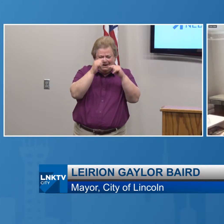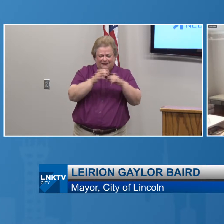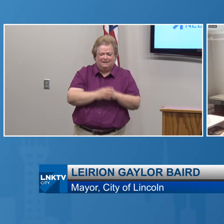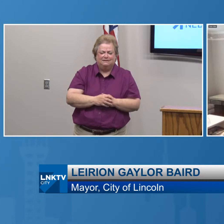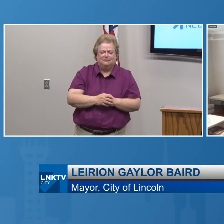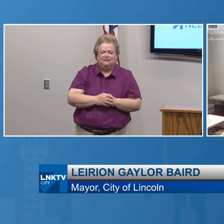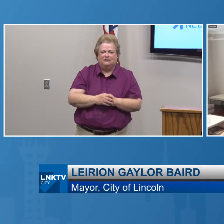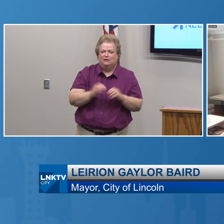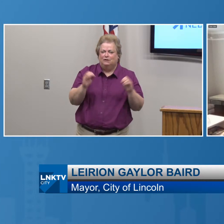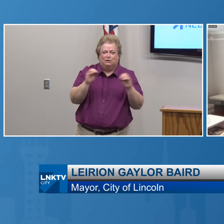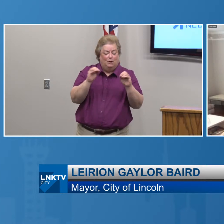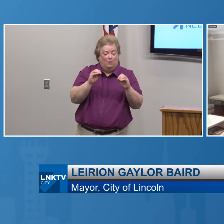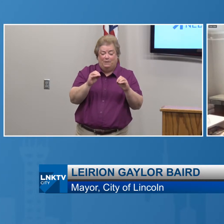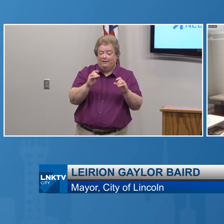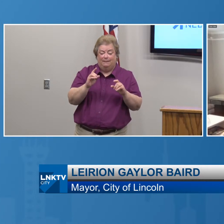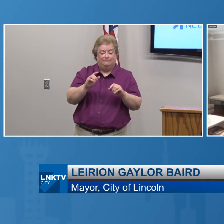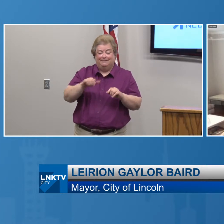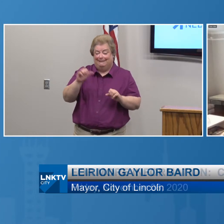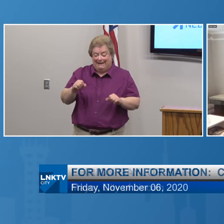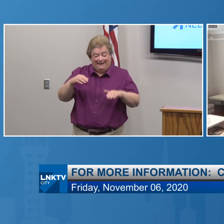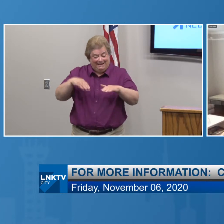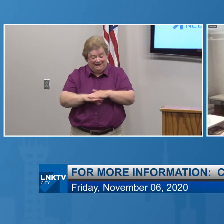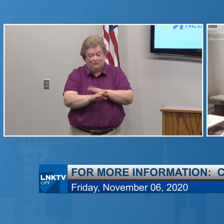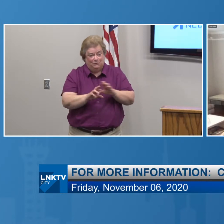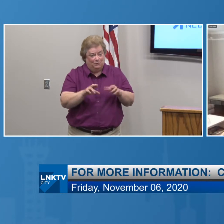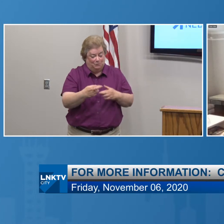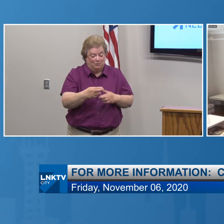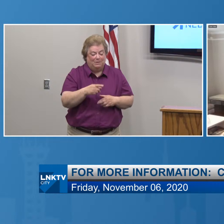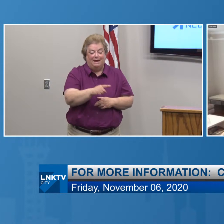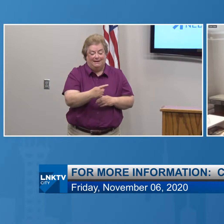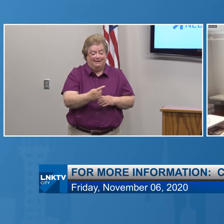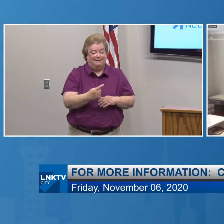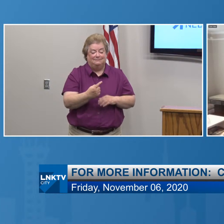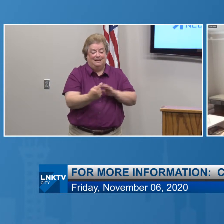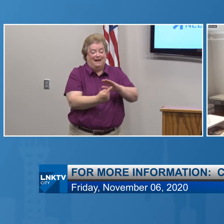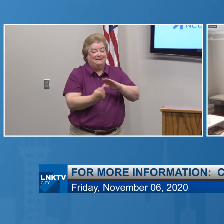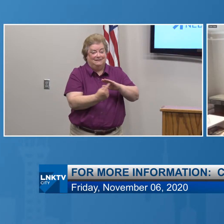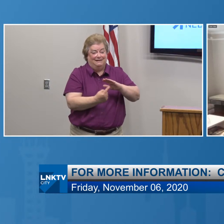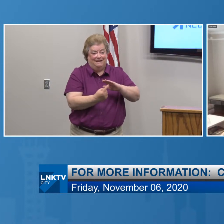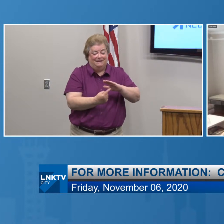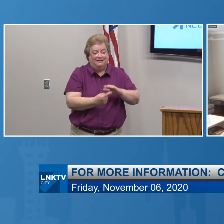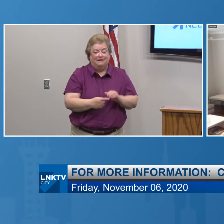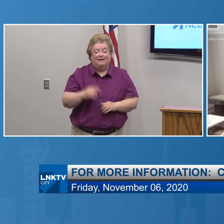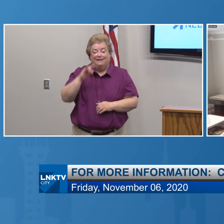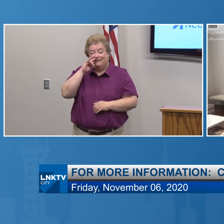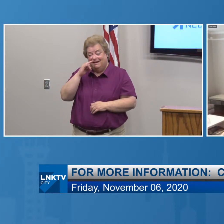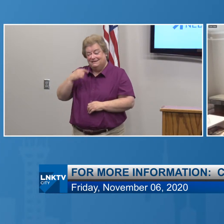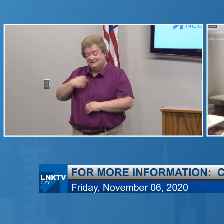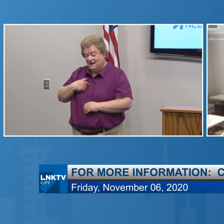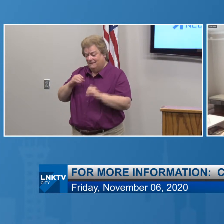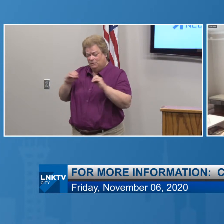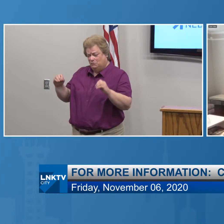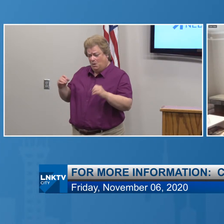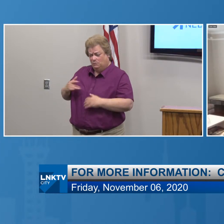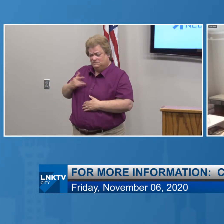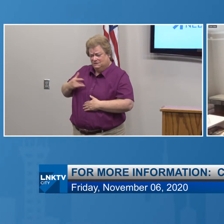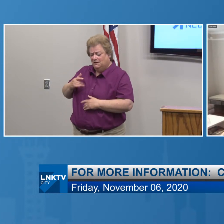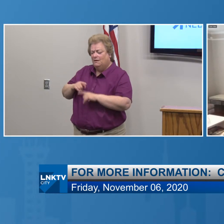one else goes into the room where he is staying. Again, he's in isolation. Even though the kids and I do not have any symptoms, we